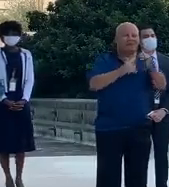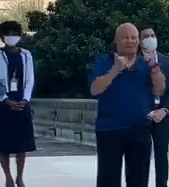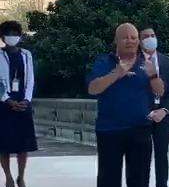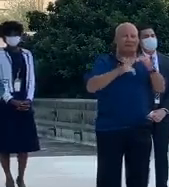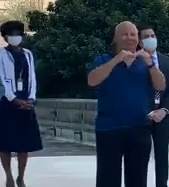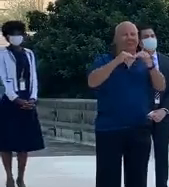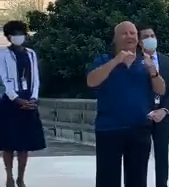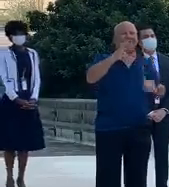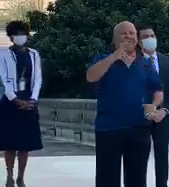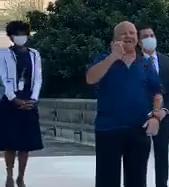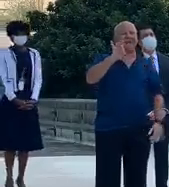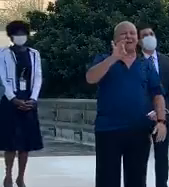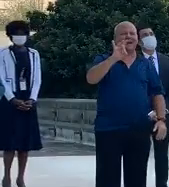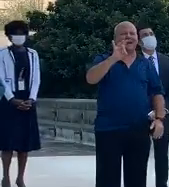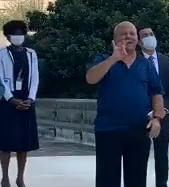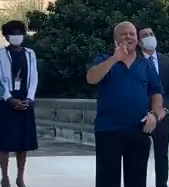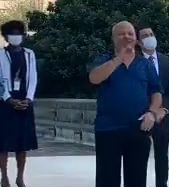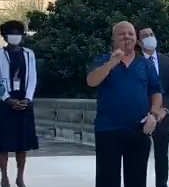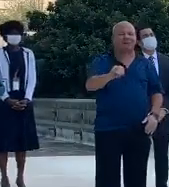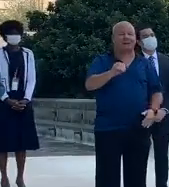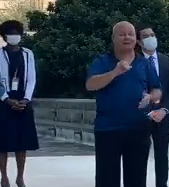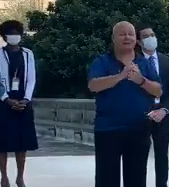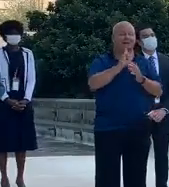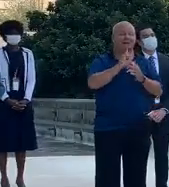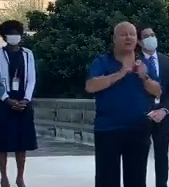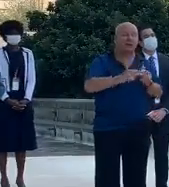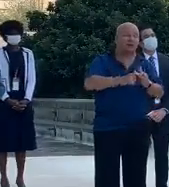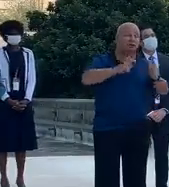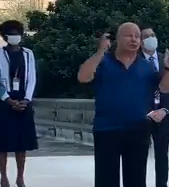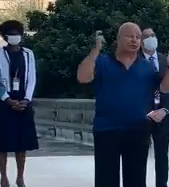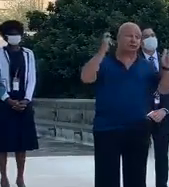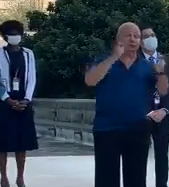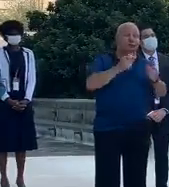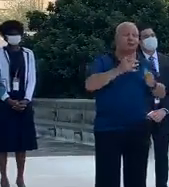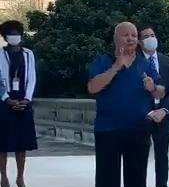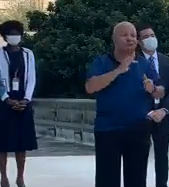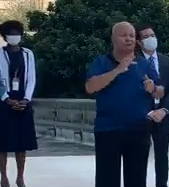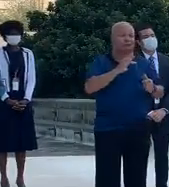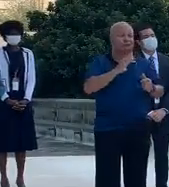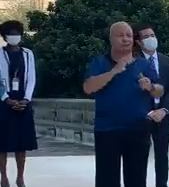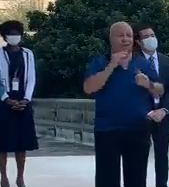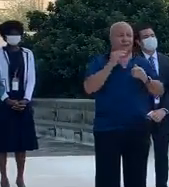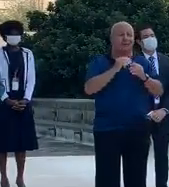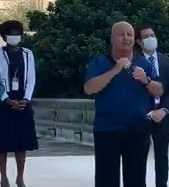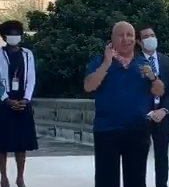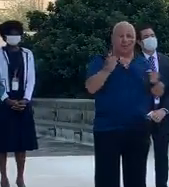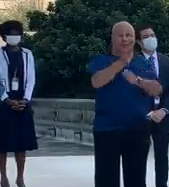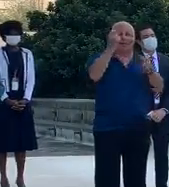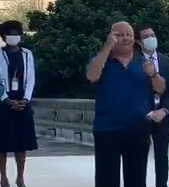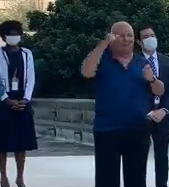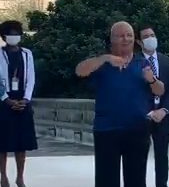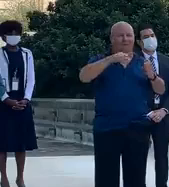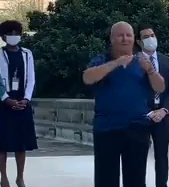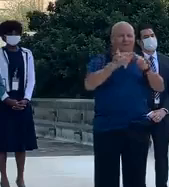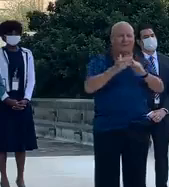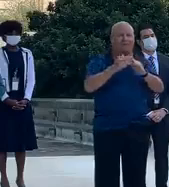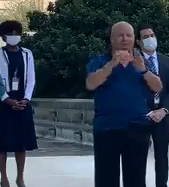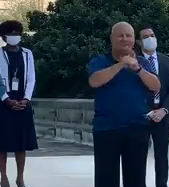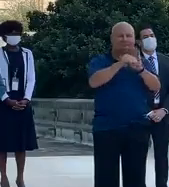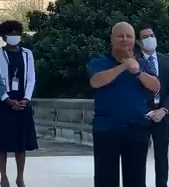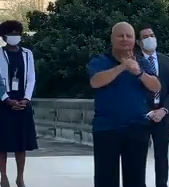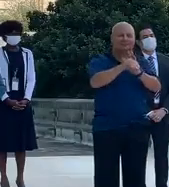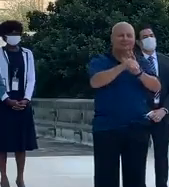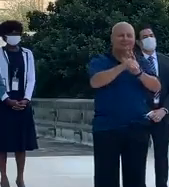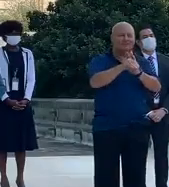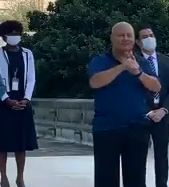of responses. That is a huge win for this community, for this city. But we still have today to go. So